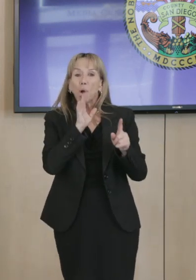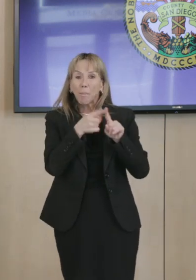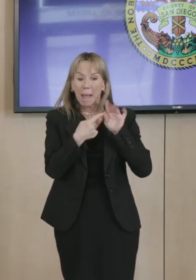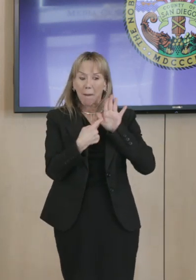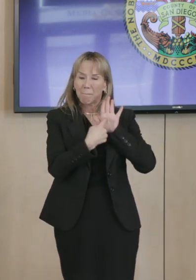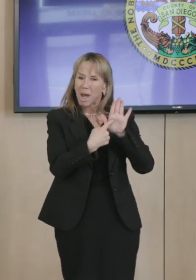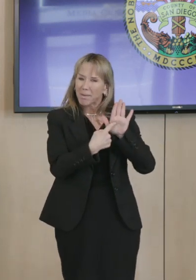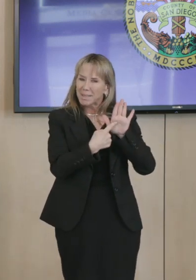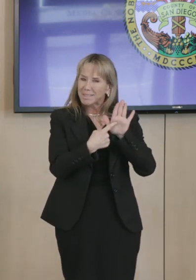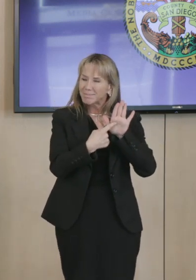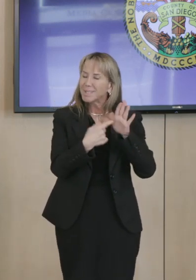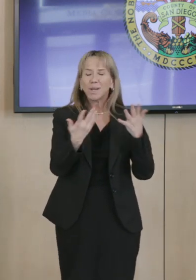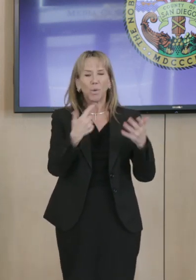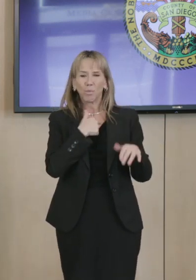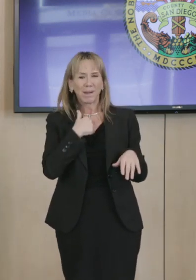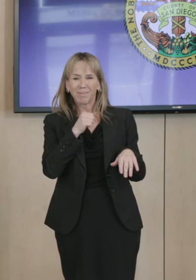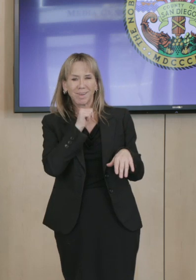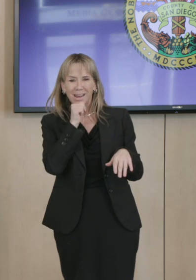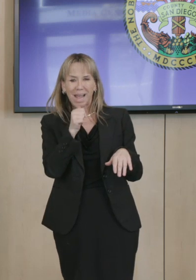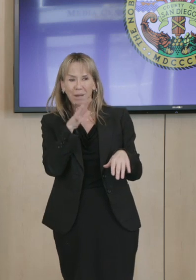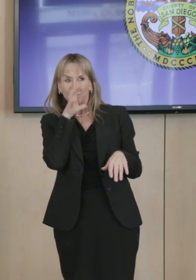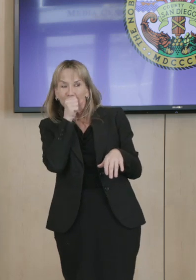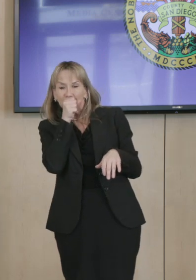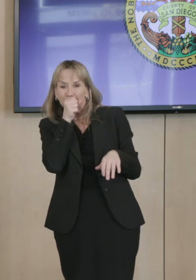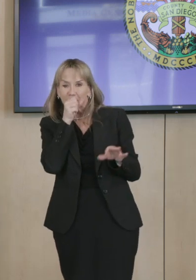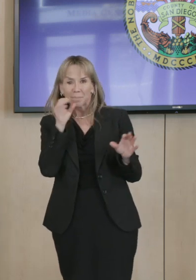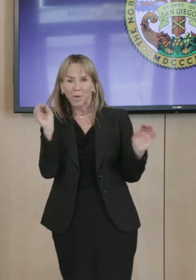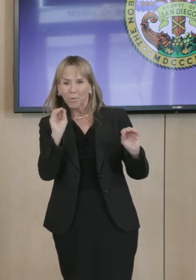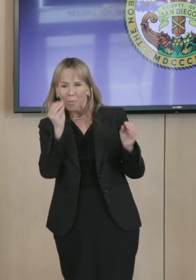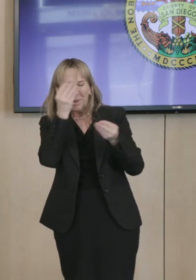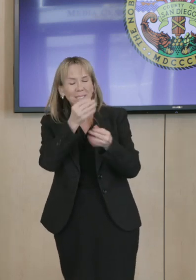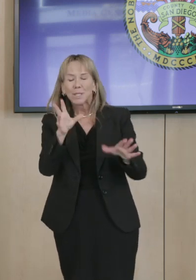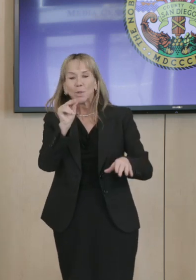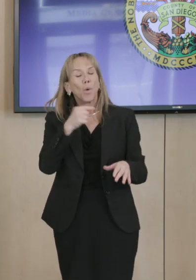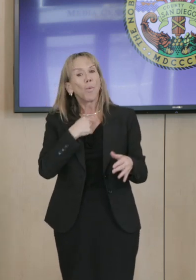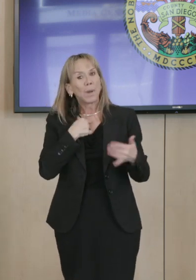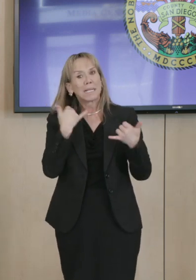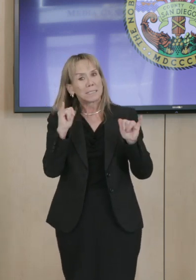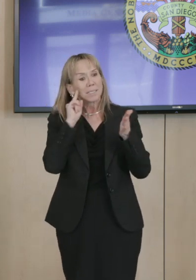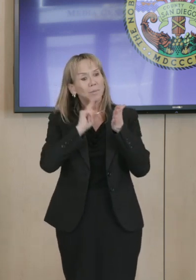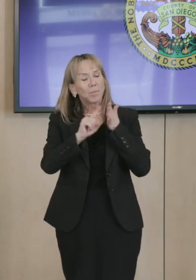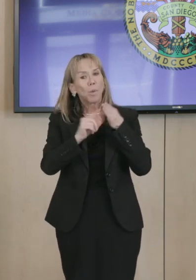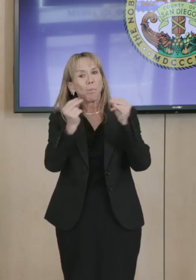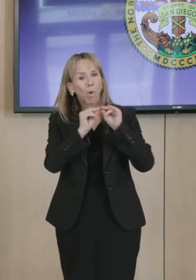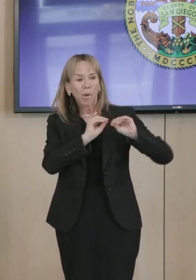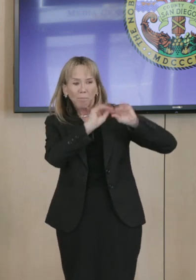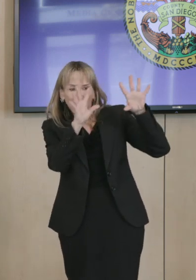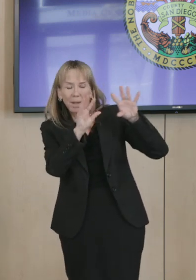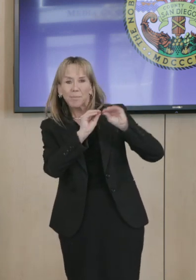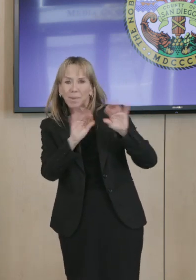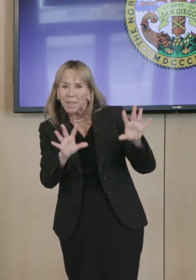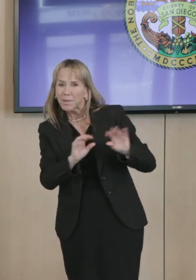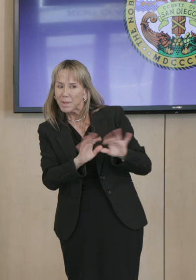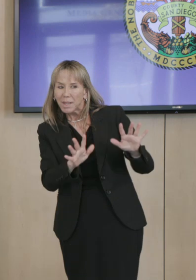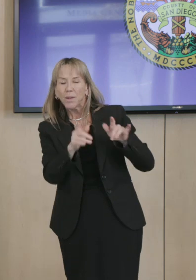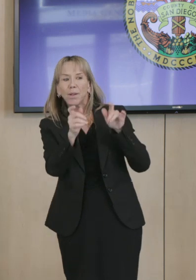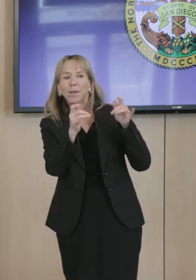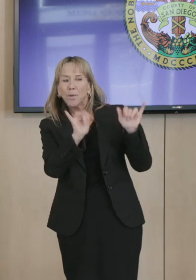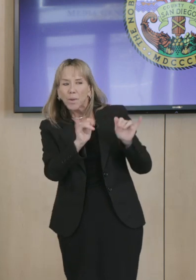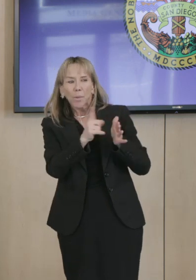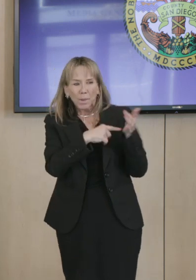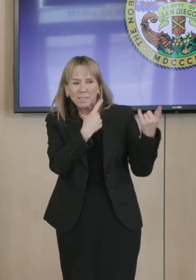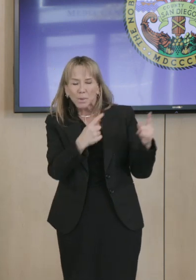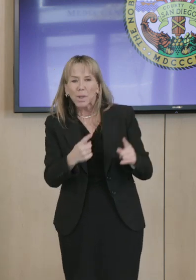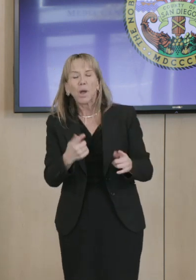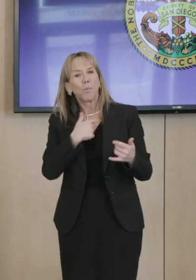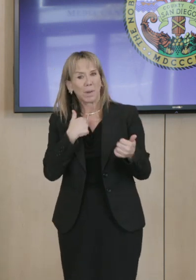any information as it relates to modeling. We are trying to get clarity. We're trying to get clarity about the situation on the ground, to